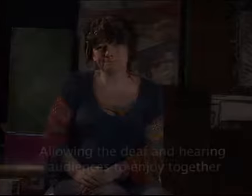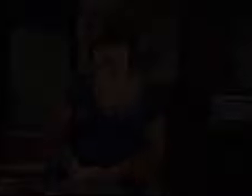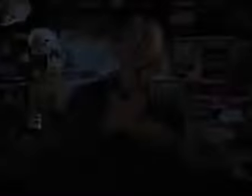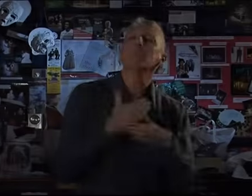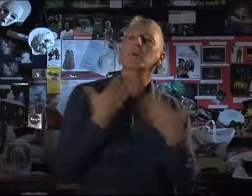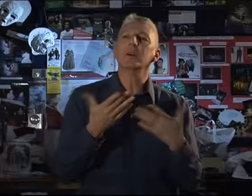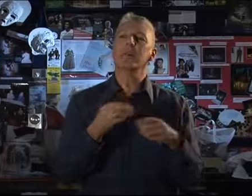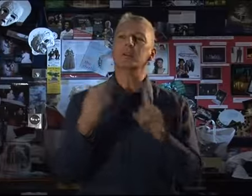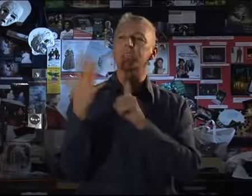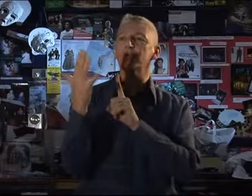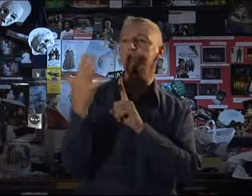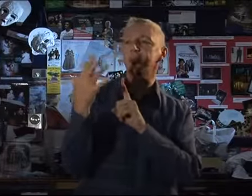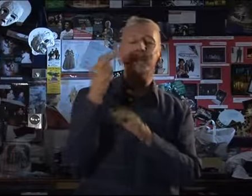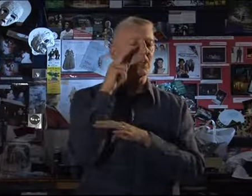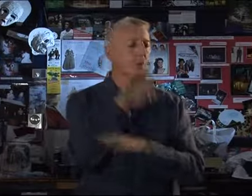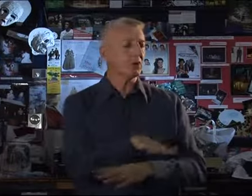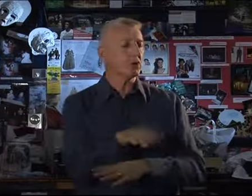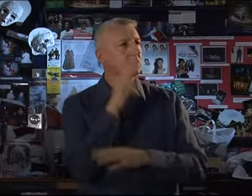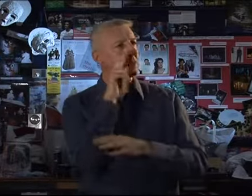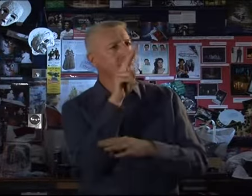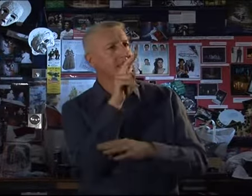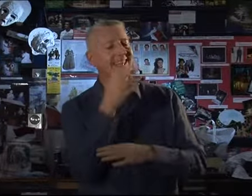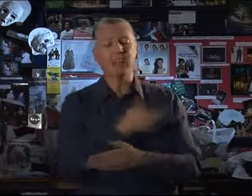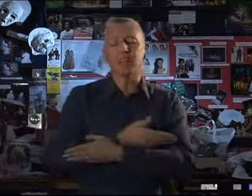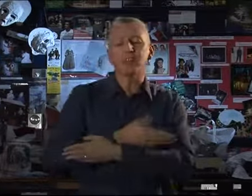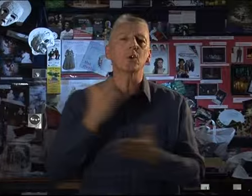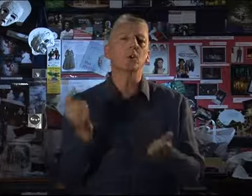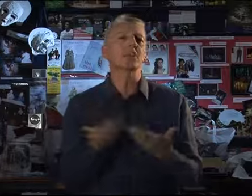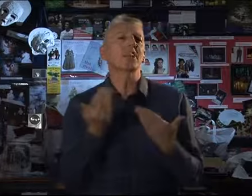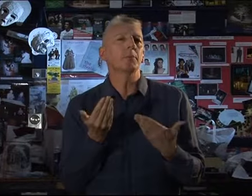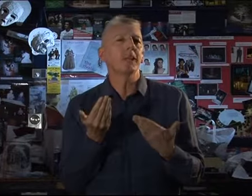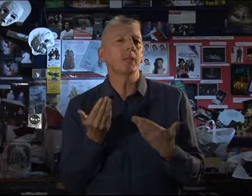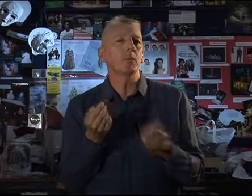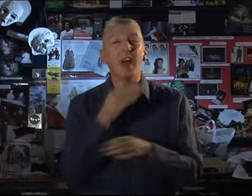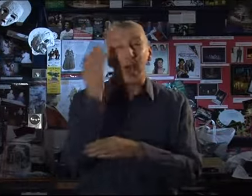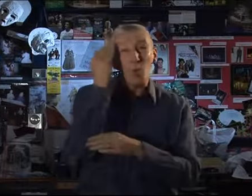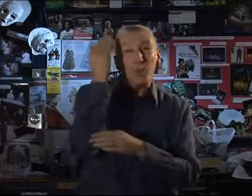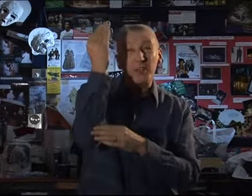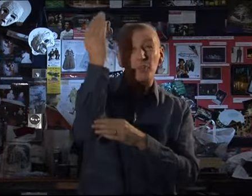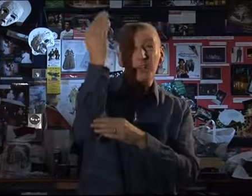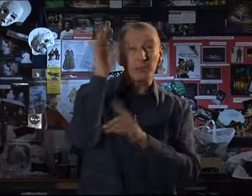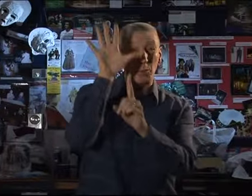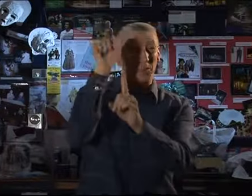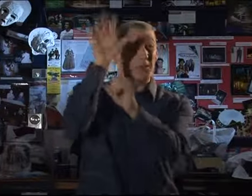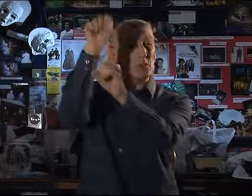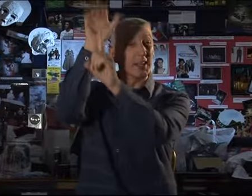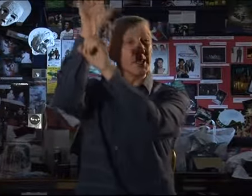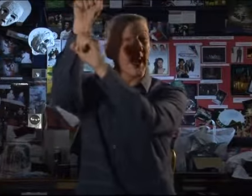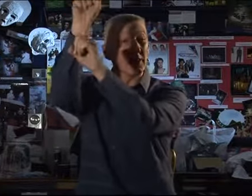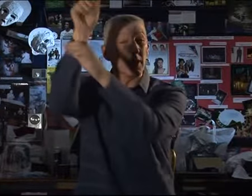A lot of my work now is actually reflecting what the children are seeing in the dolls that they're playing with and what their dreams are, what they're trying to catch up with, what